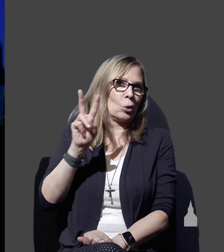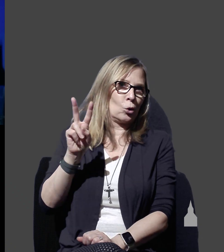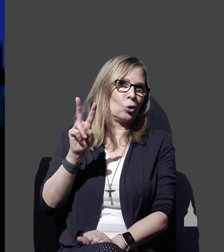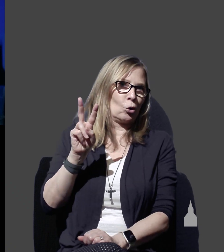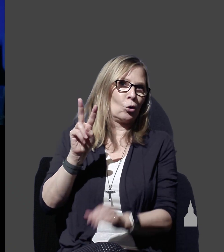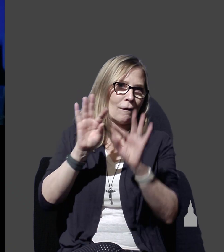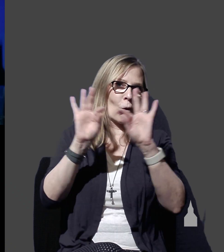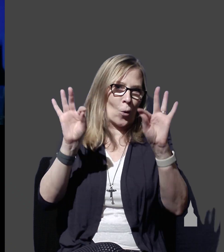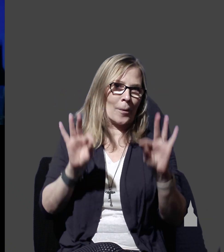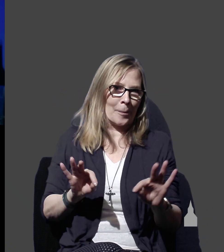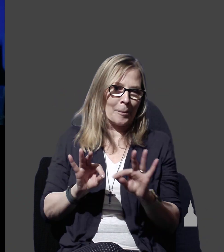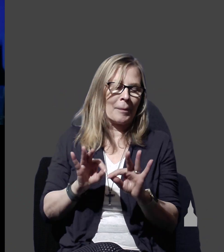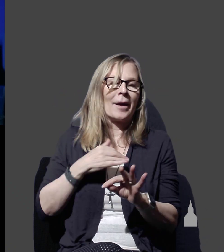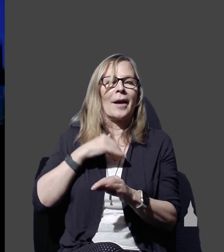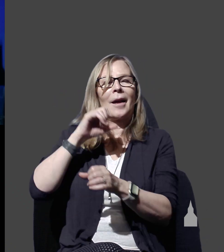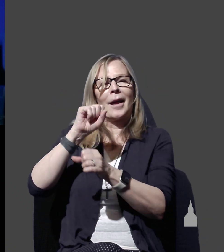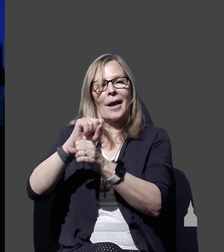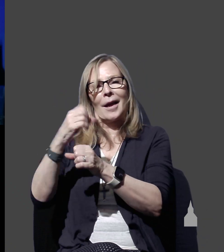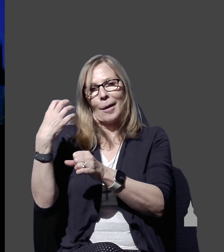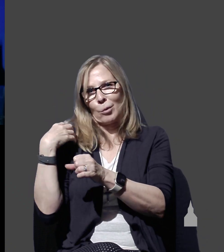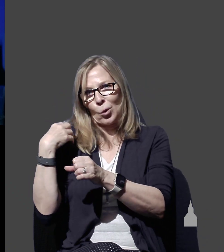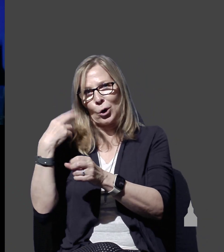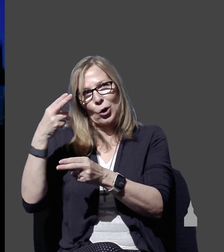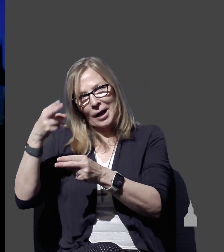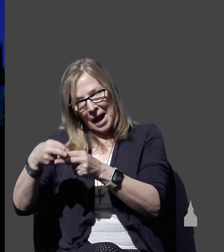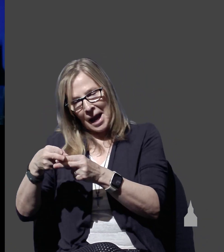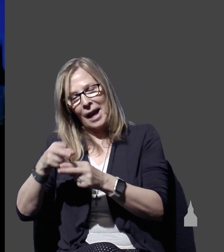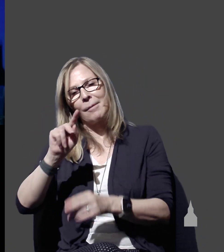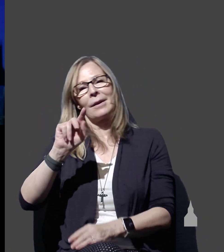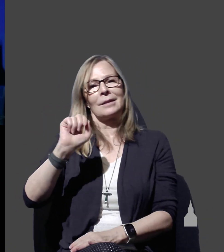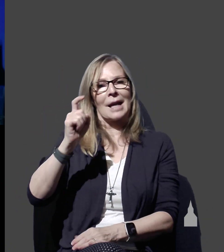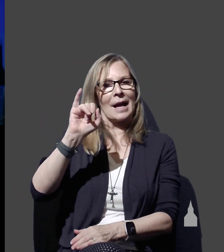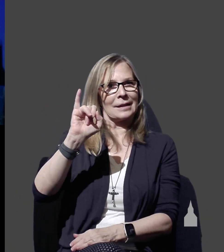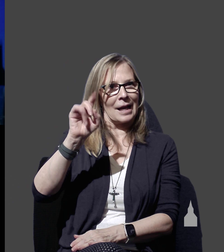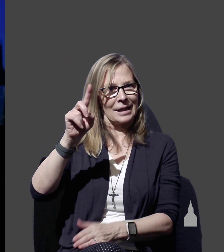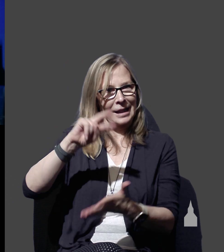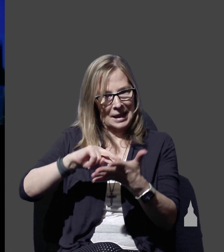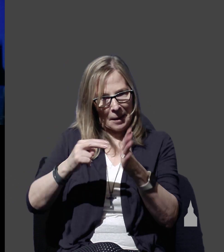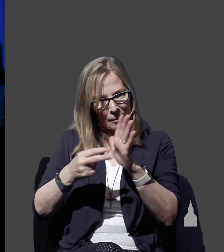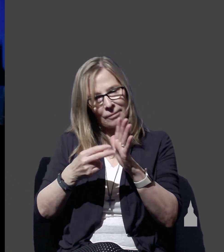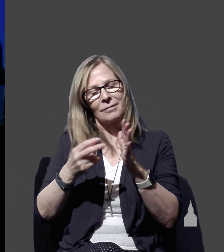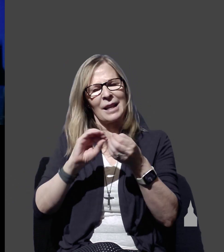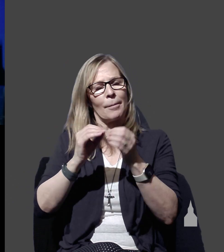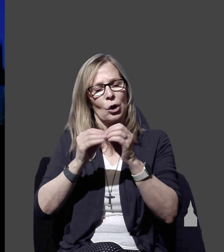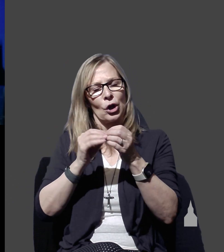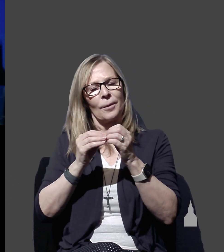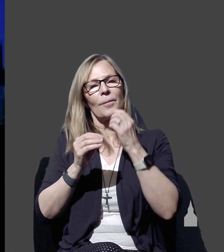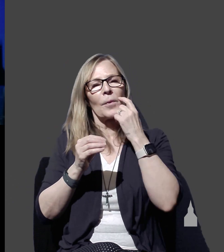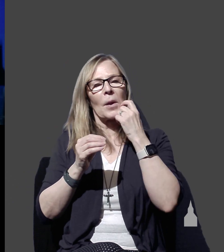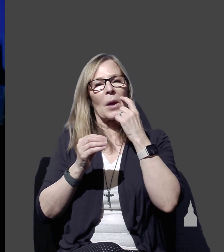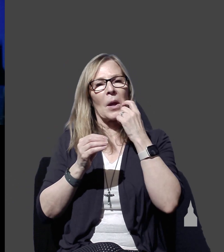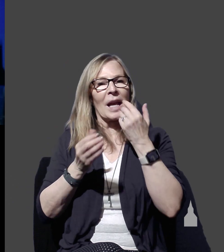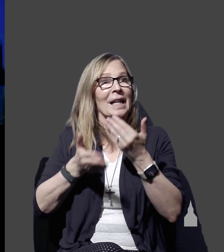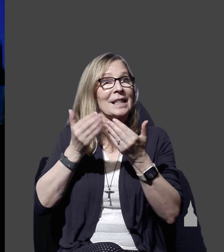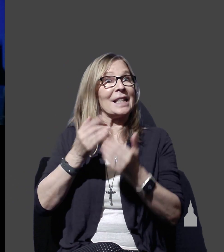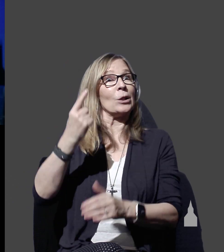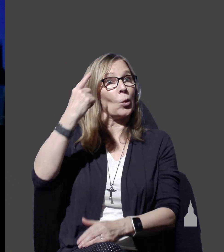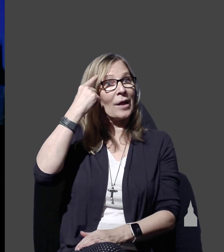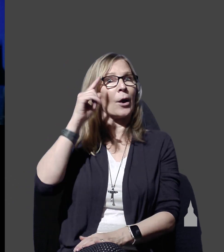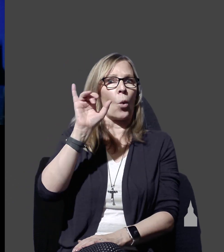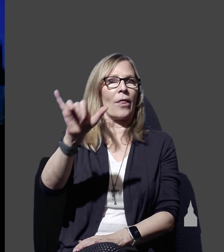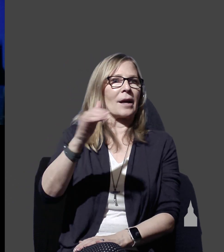W-2 has our employer name and our taxpayer ID number, and it's very easy to start thinking in an American transactional sense that that's my